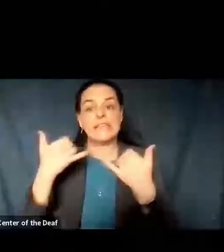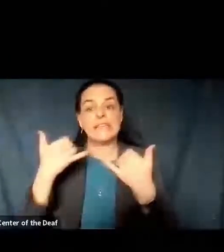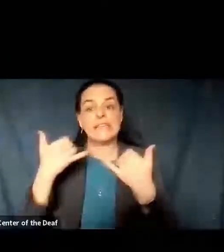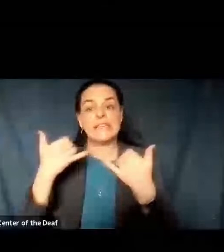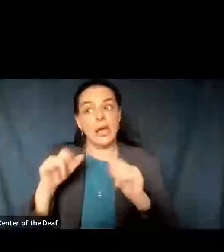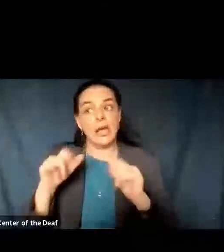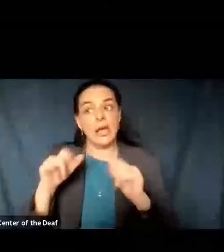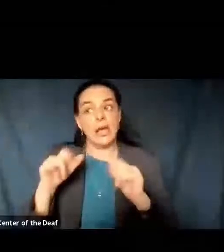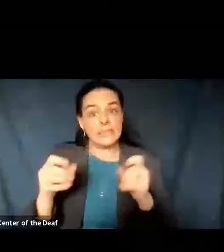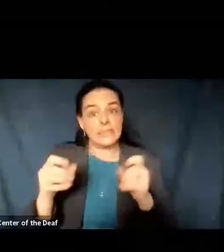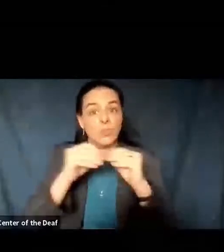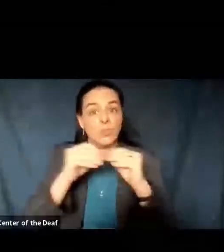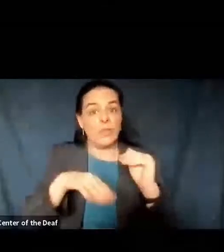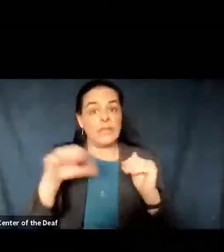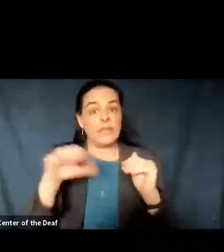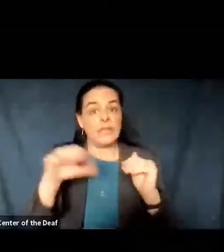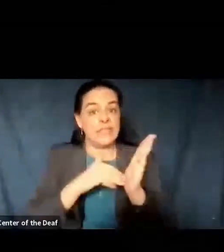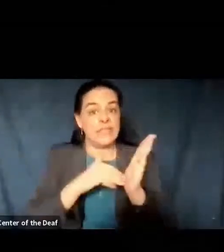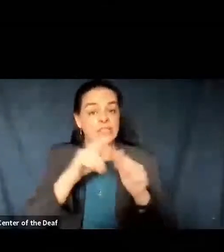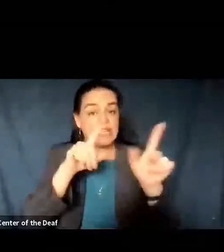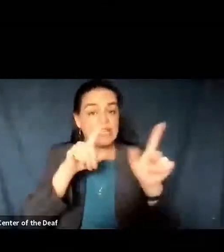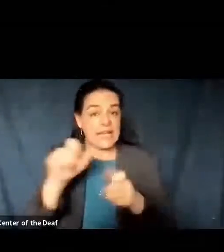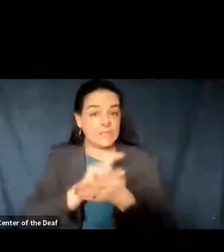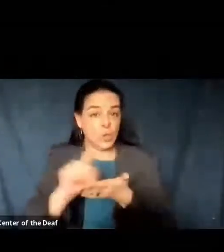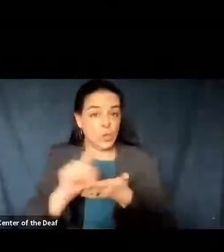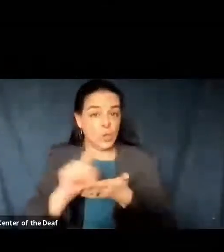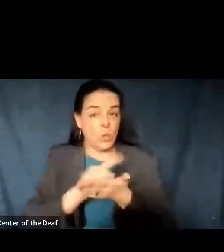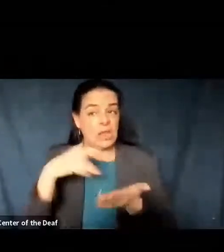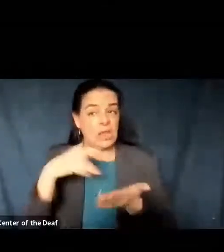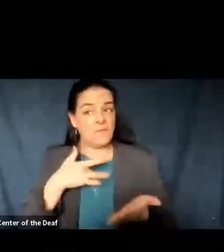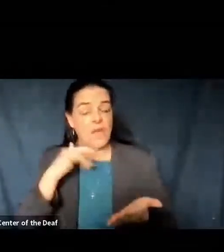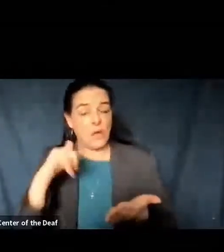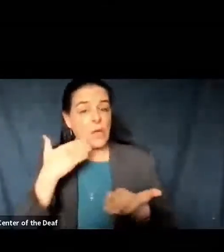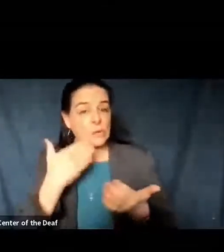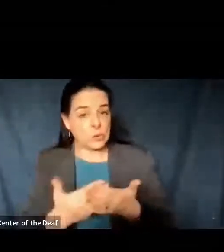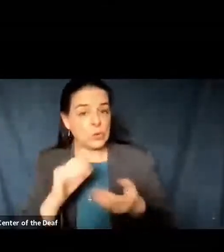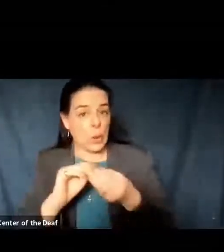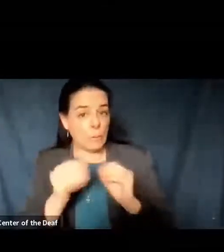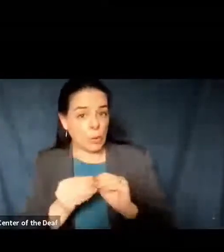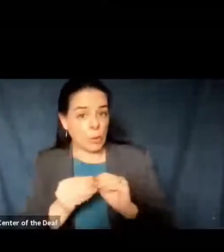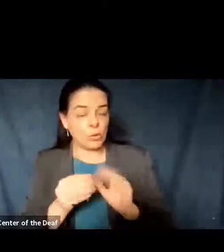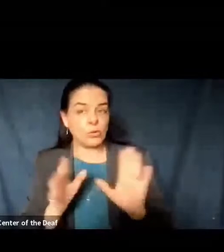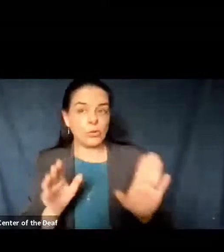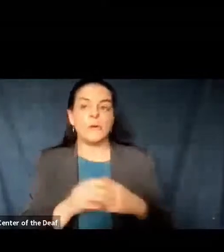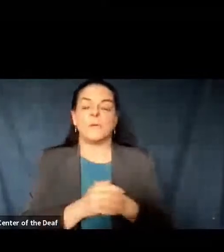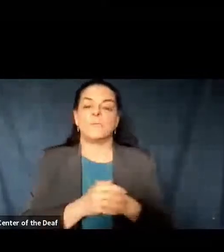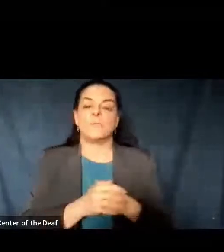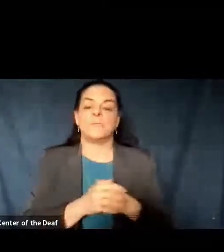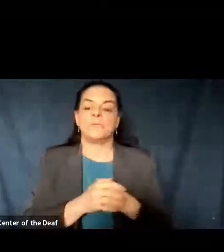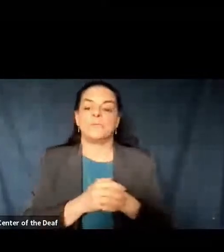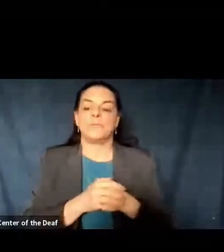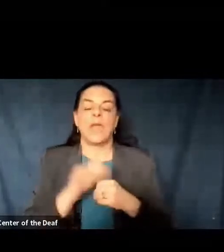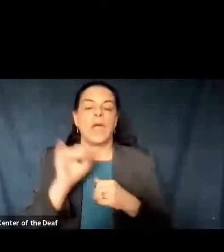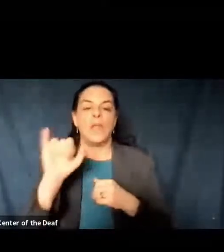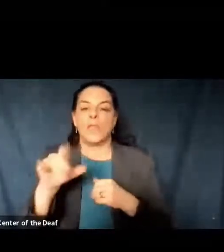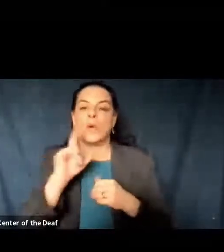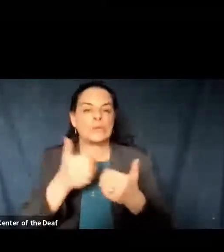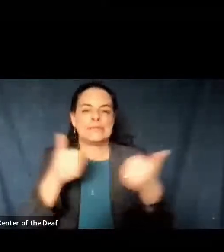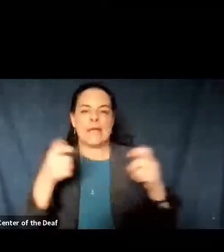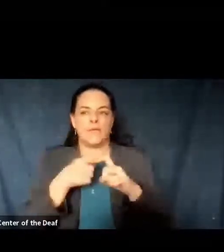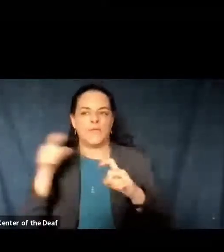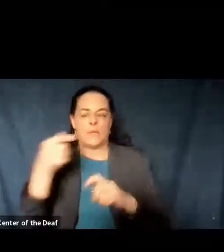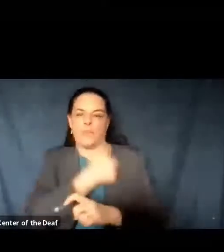a week. And we feel like that's a good place to sit. And that's where those were made. Those are separate from the hospital surge that we're seeing